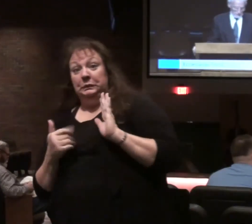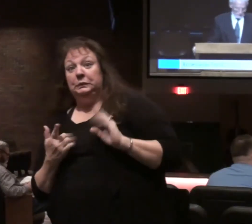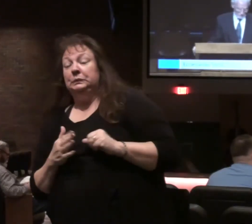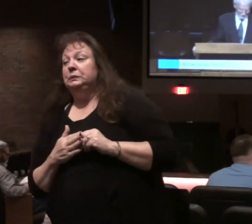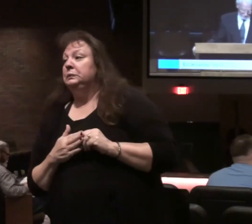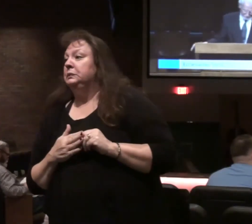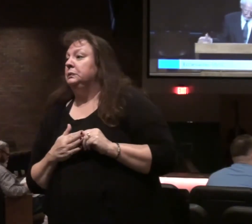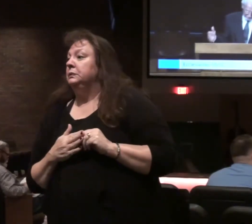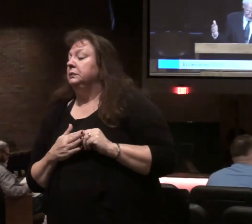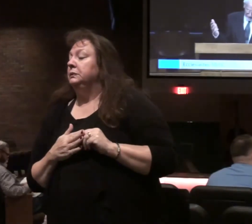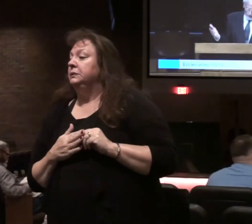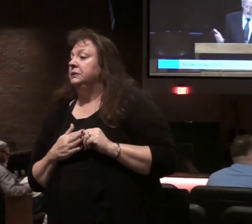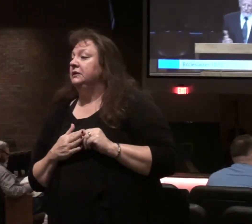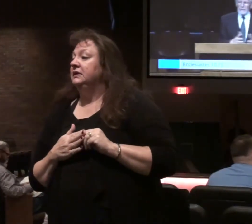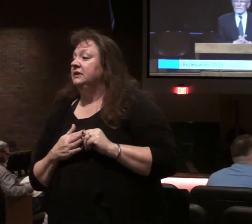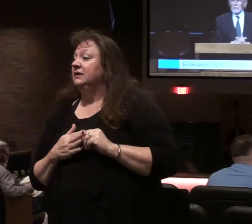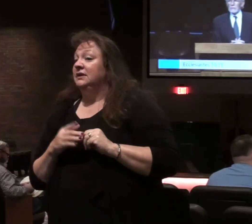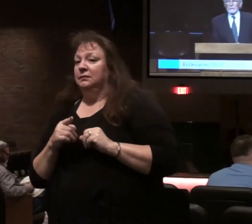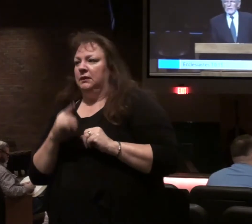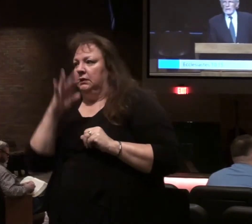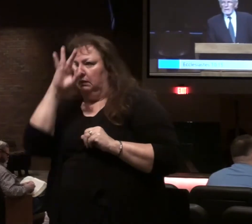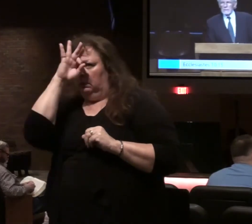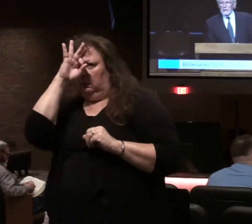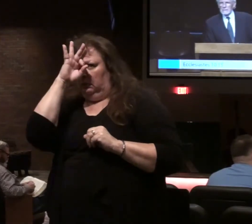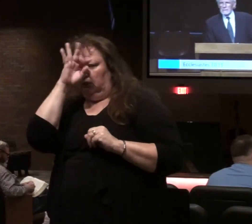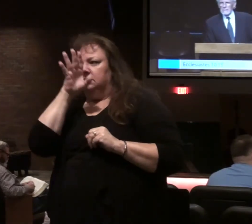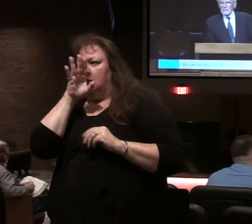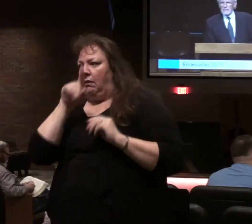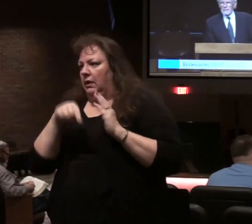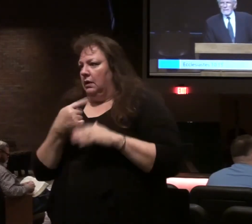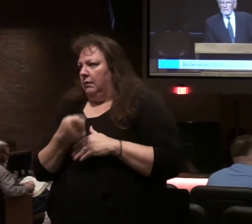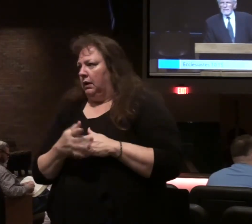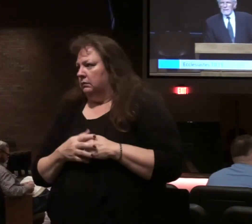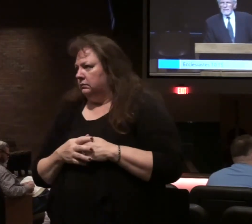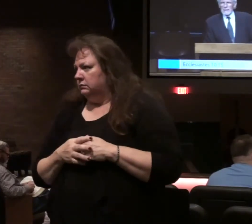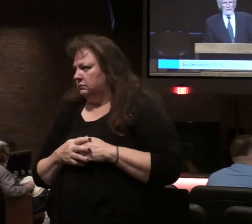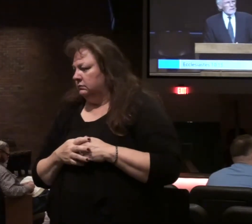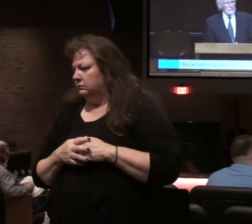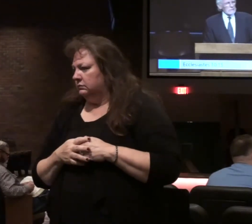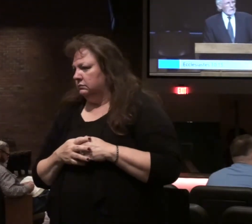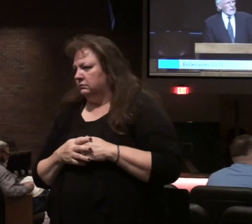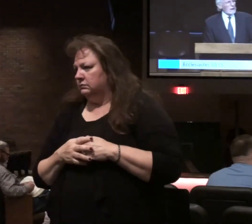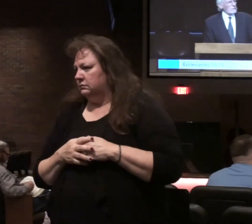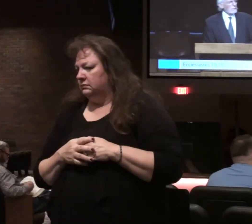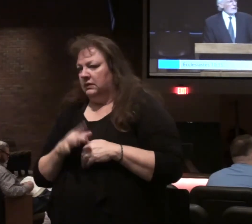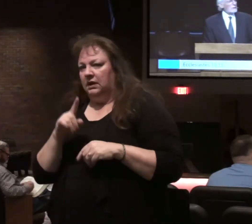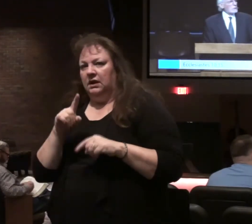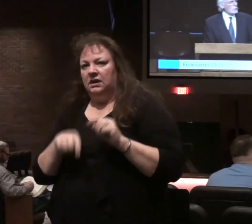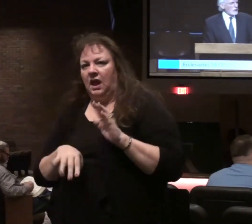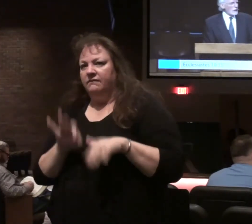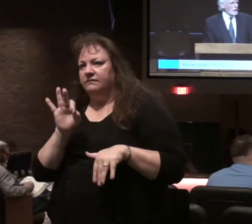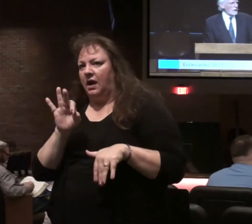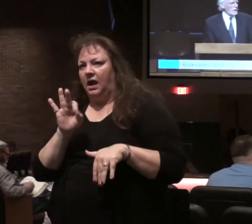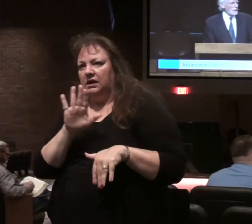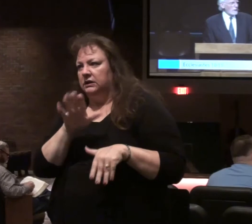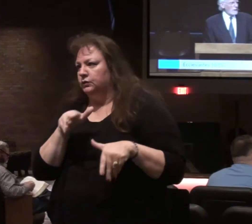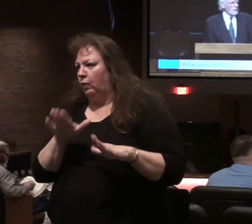but, he doesn't know what he's talking about. He can't even find his